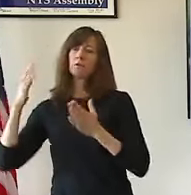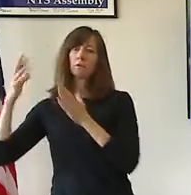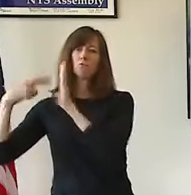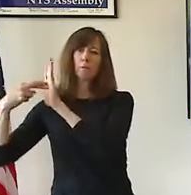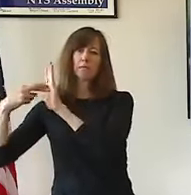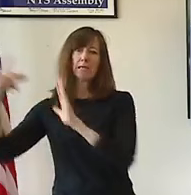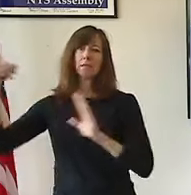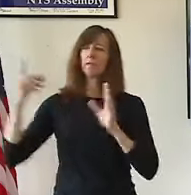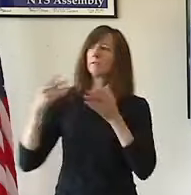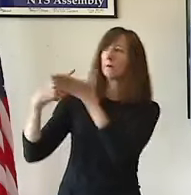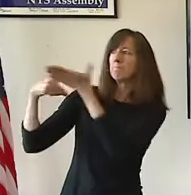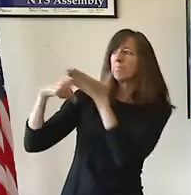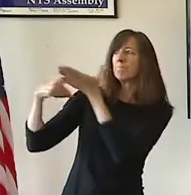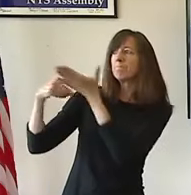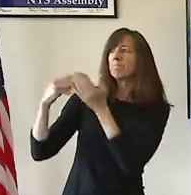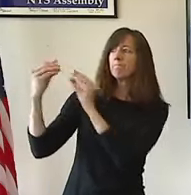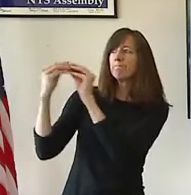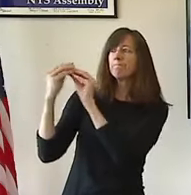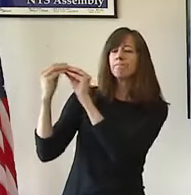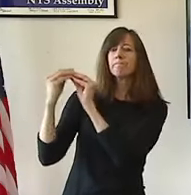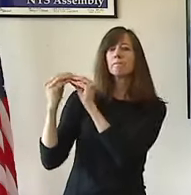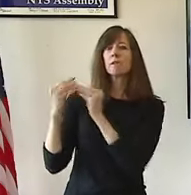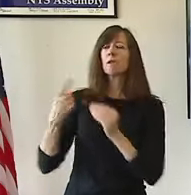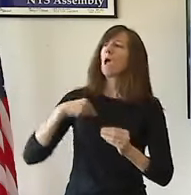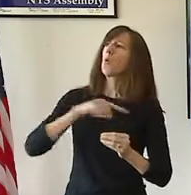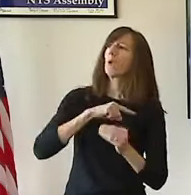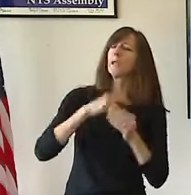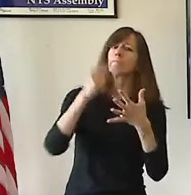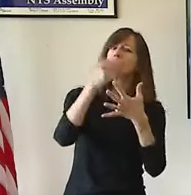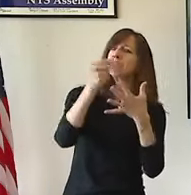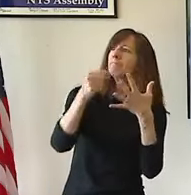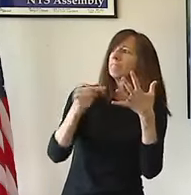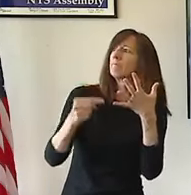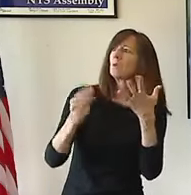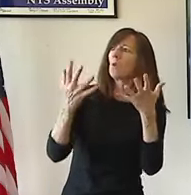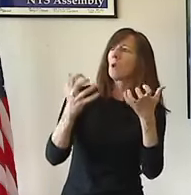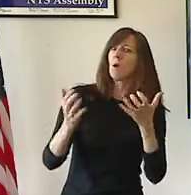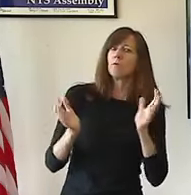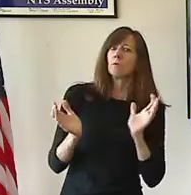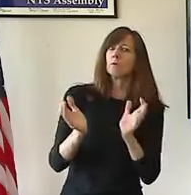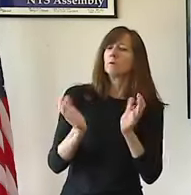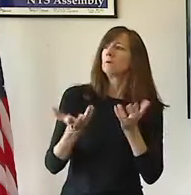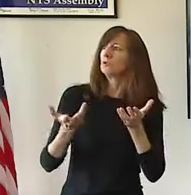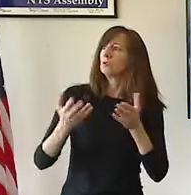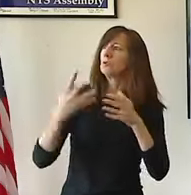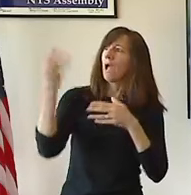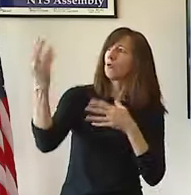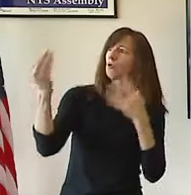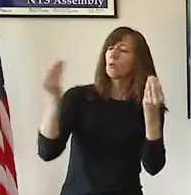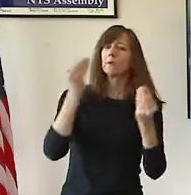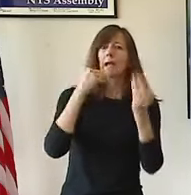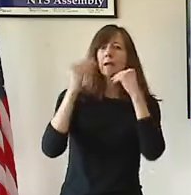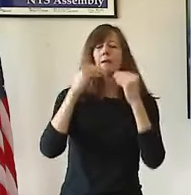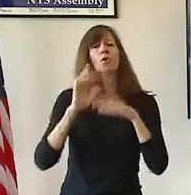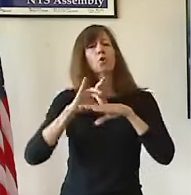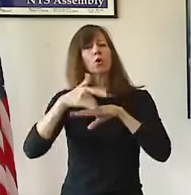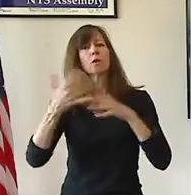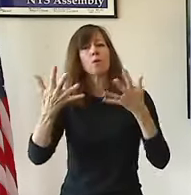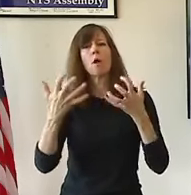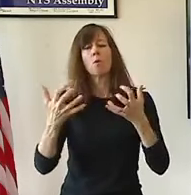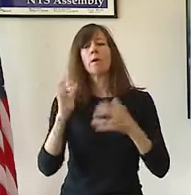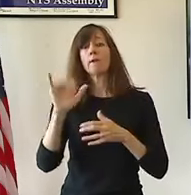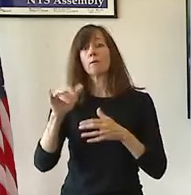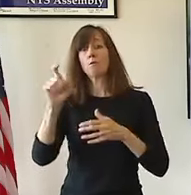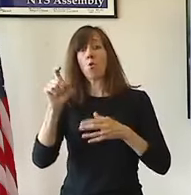outlined a series of steps that we wanted to take in order to advance outdoor dining early. In fact, originally outdoor dining was to begin in